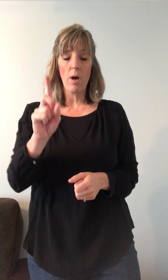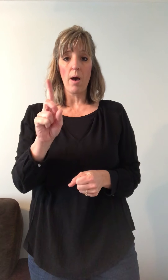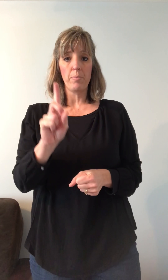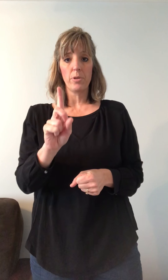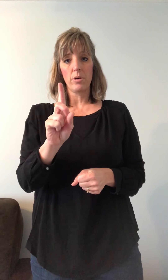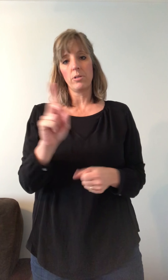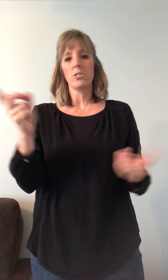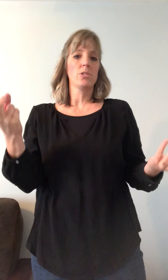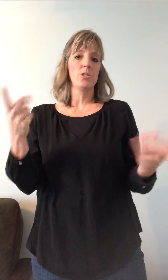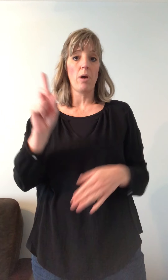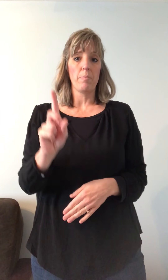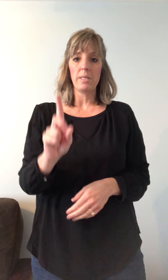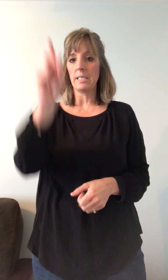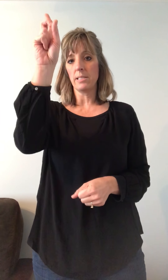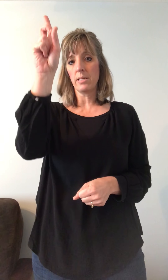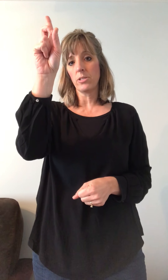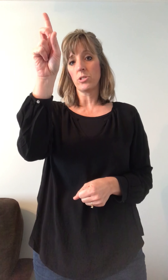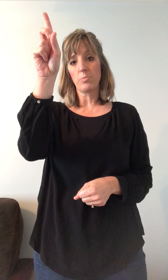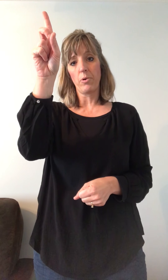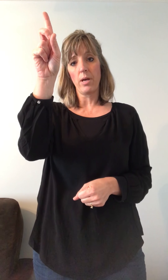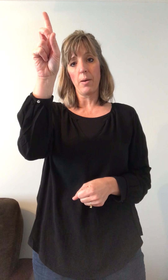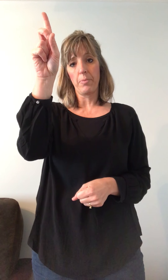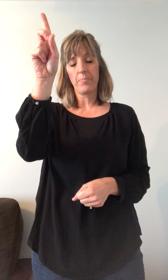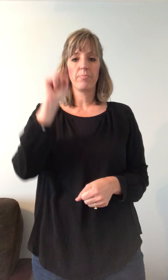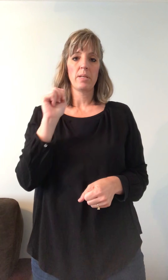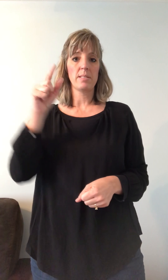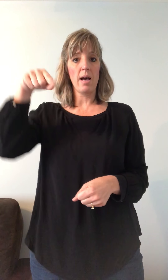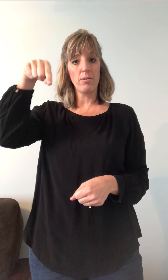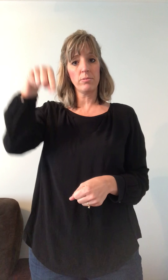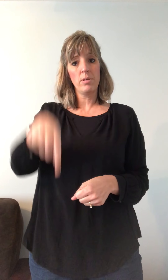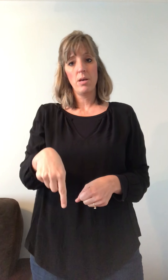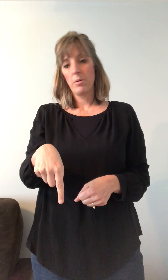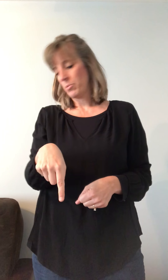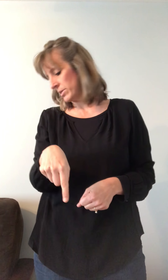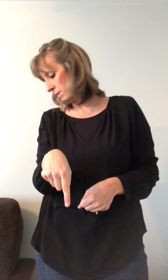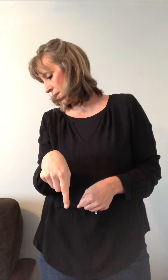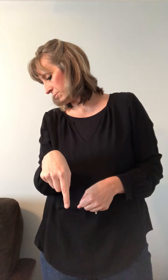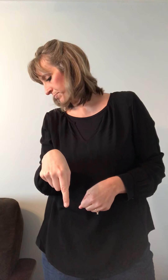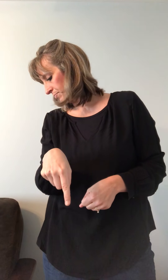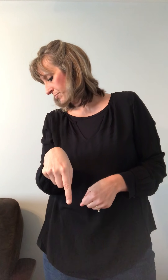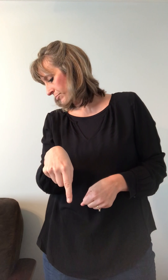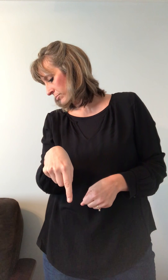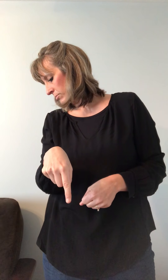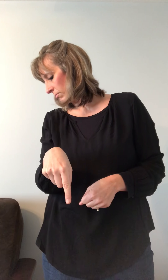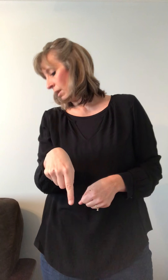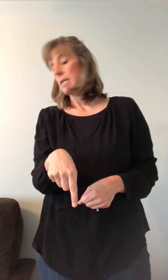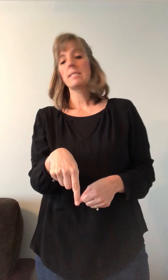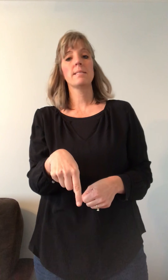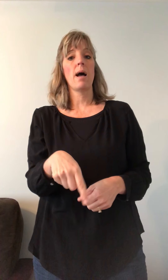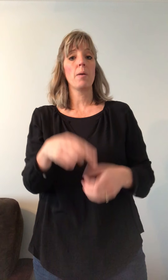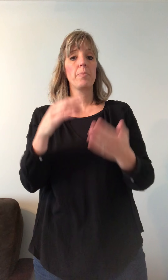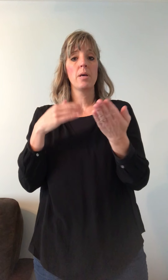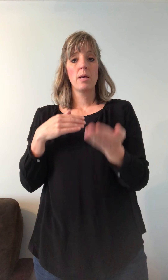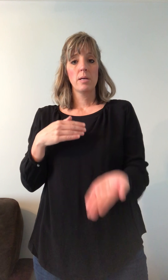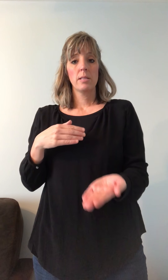up or to just do up, it's easy. You just point up. Down, point down. Stop,